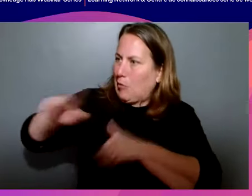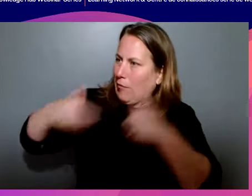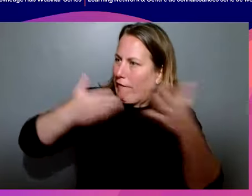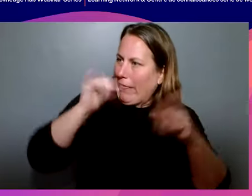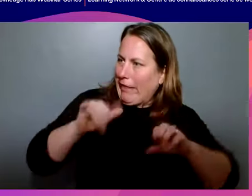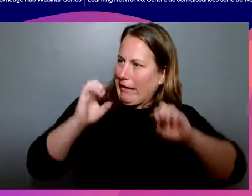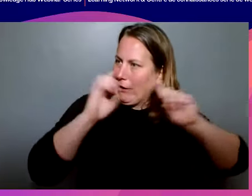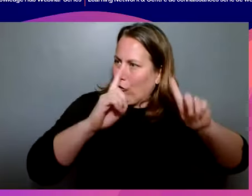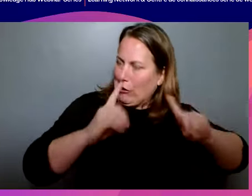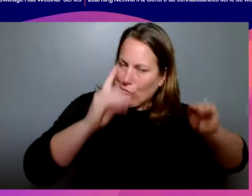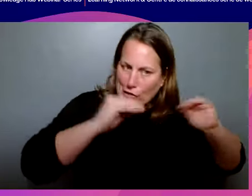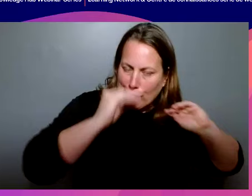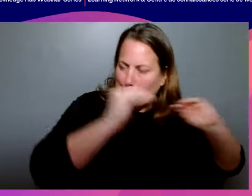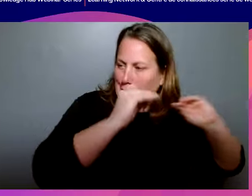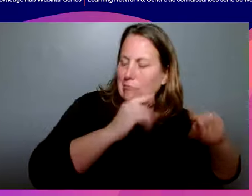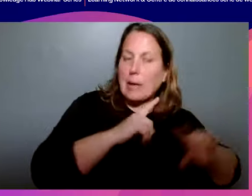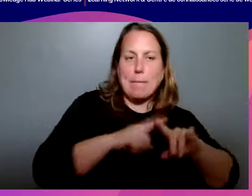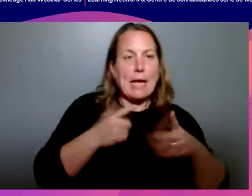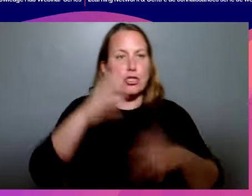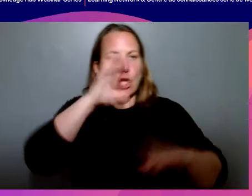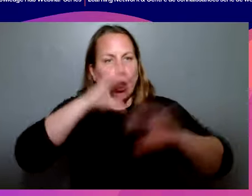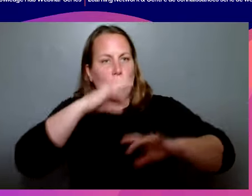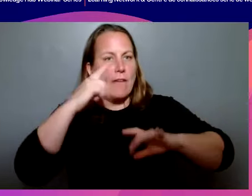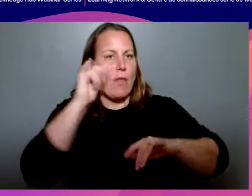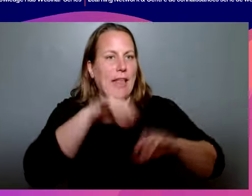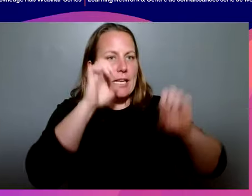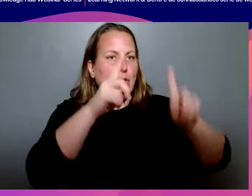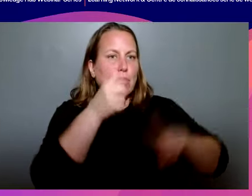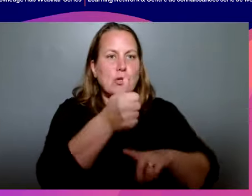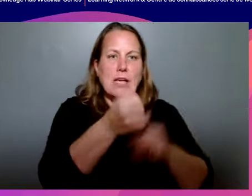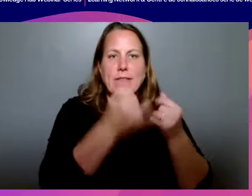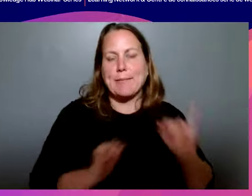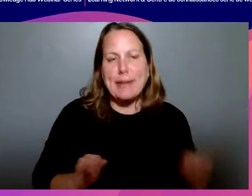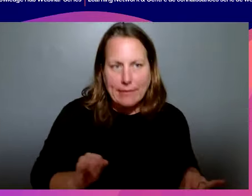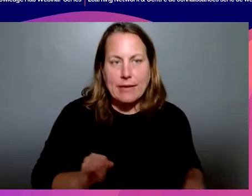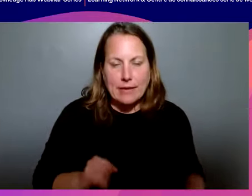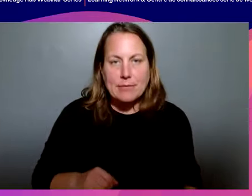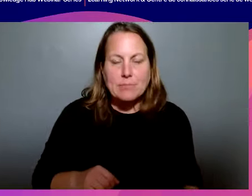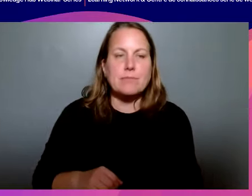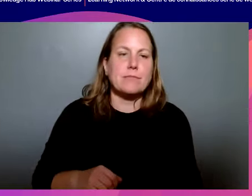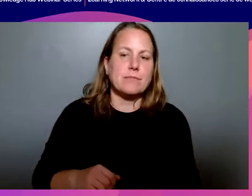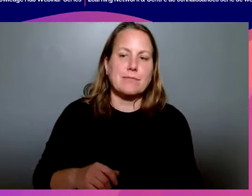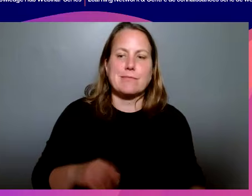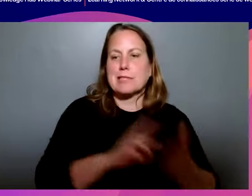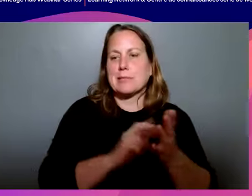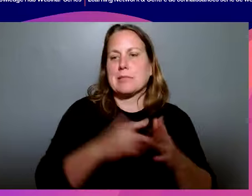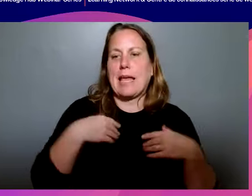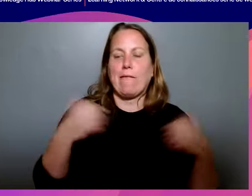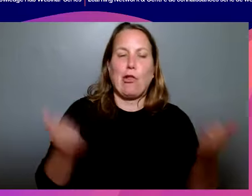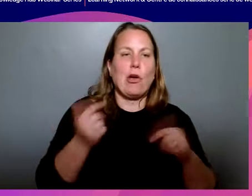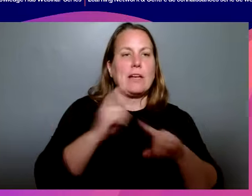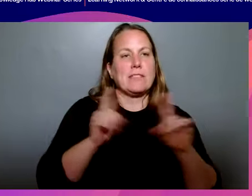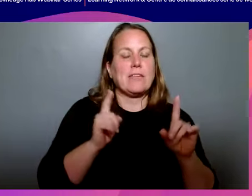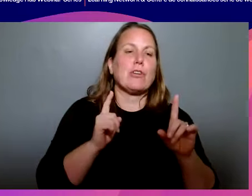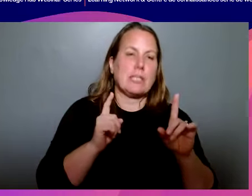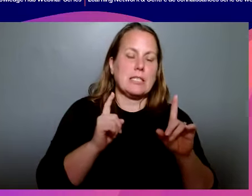education to you, but looking for that education independently. And so there's lots of resources out there.